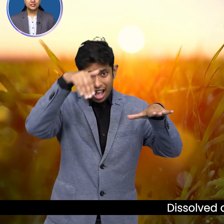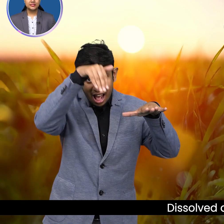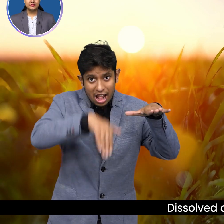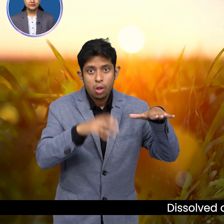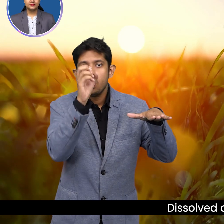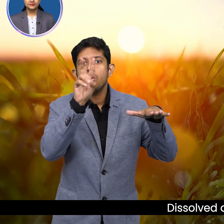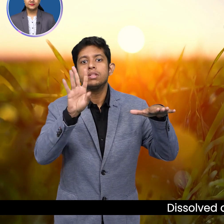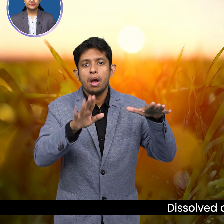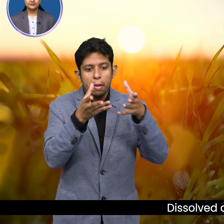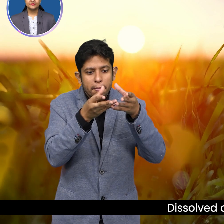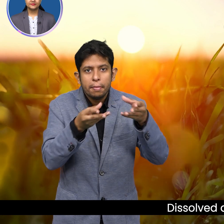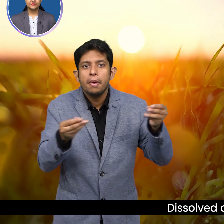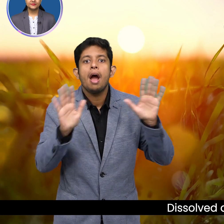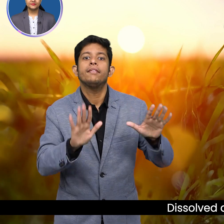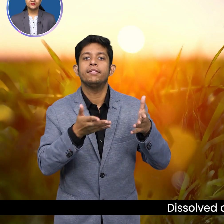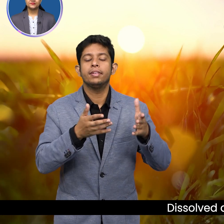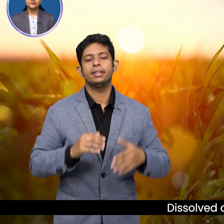dissolved oxygen,